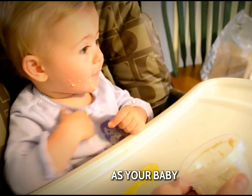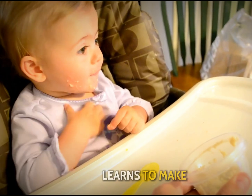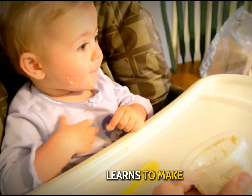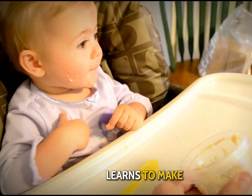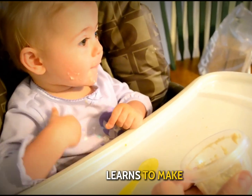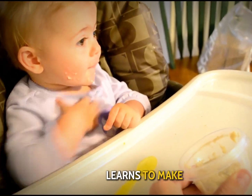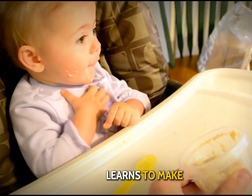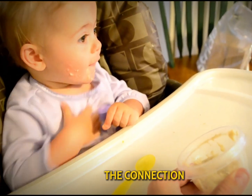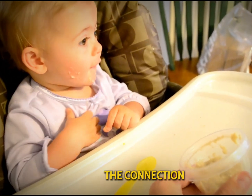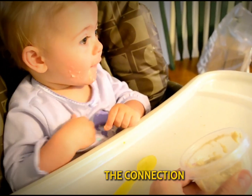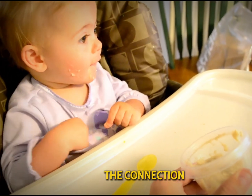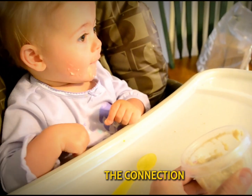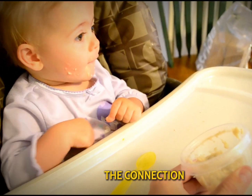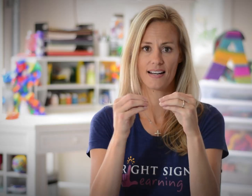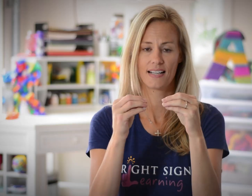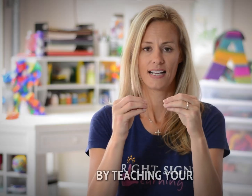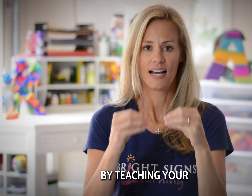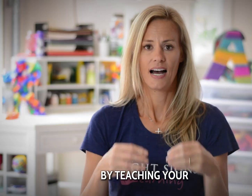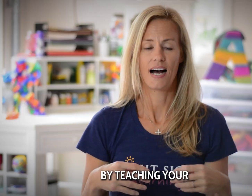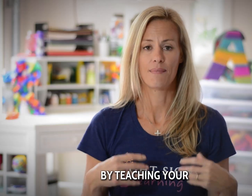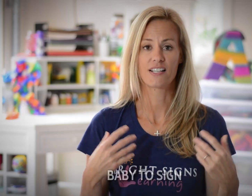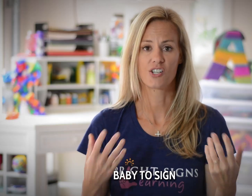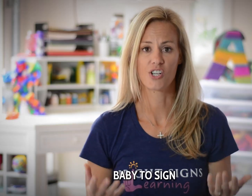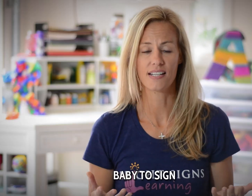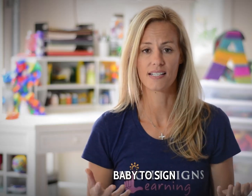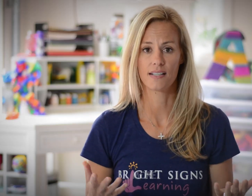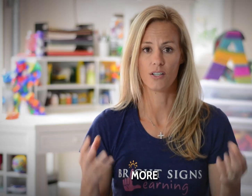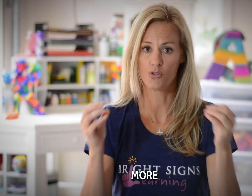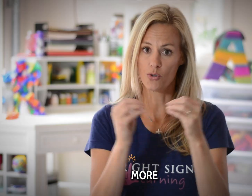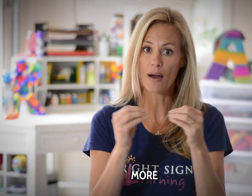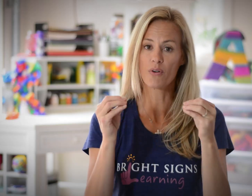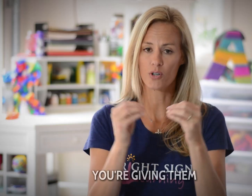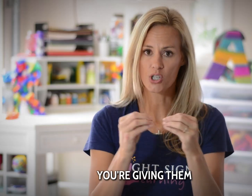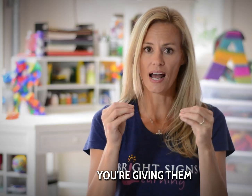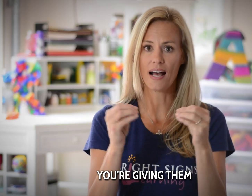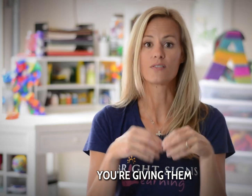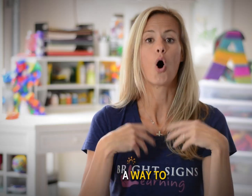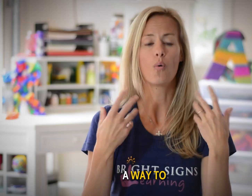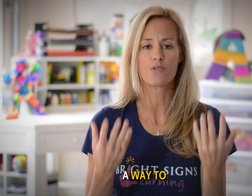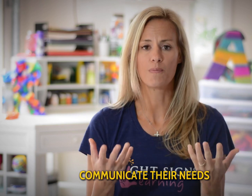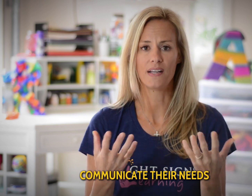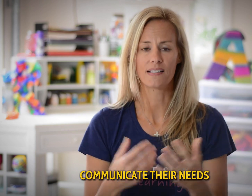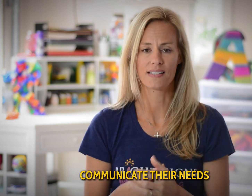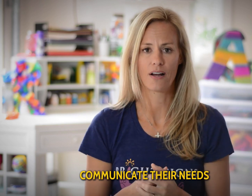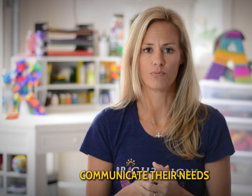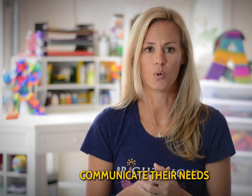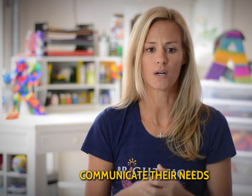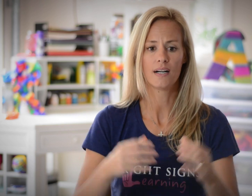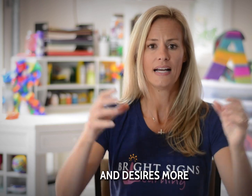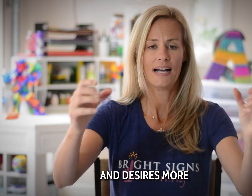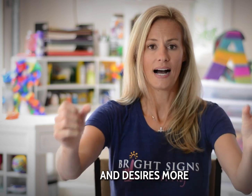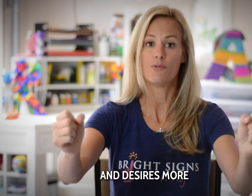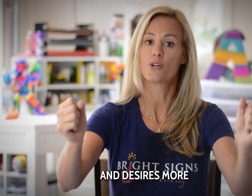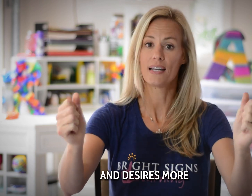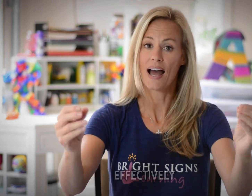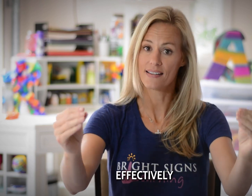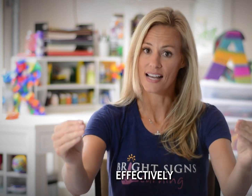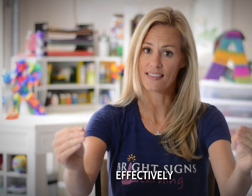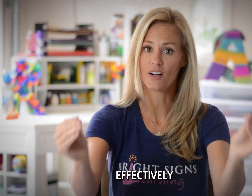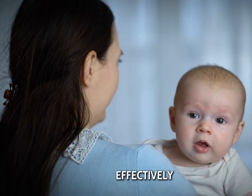learns to make the connection. By teaching your baby to sign more, you're giving them a way to communicate their needs and desires more effectively,